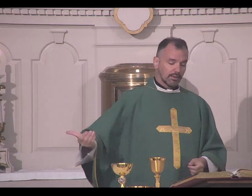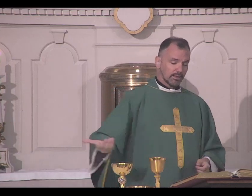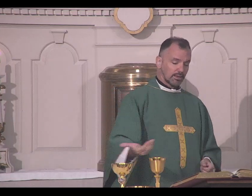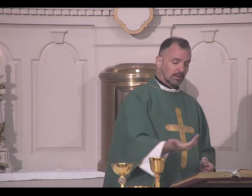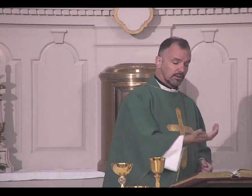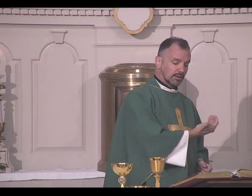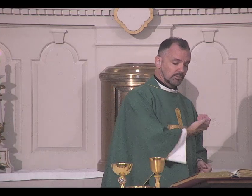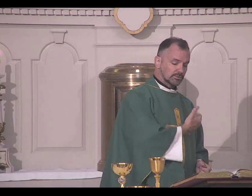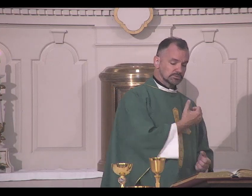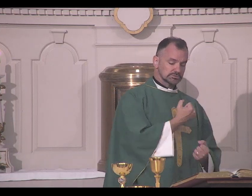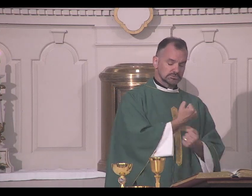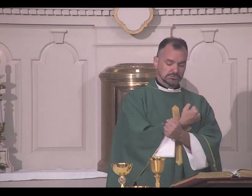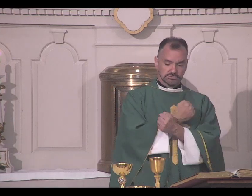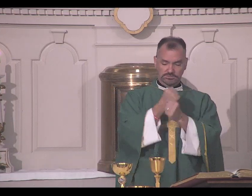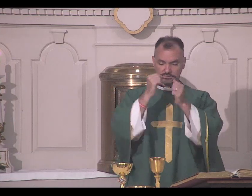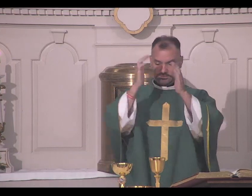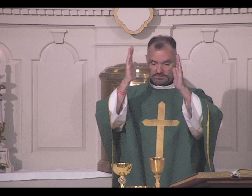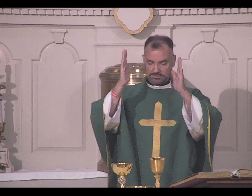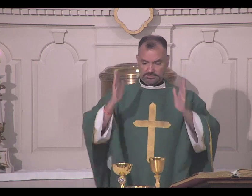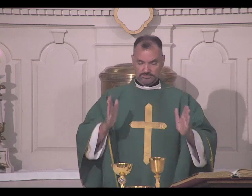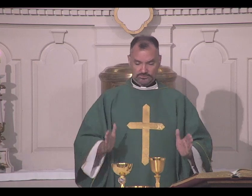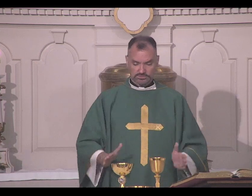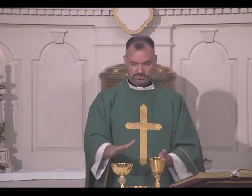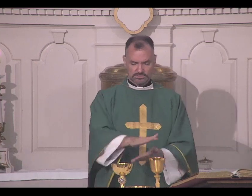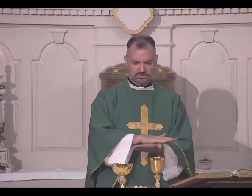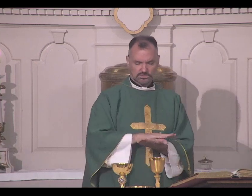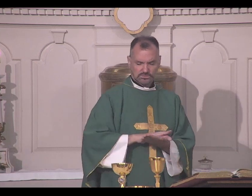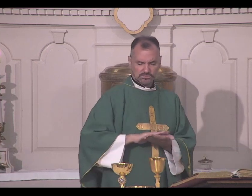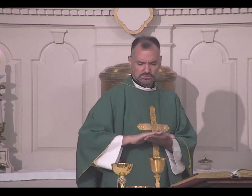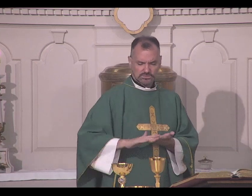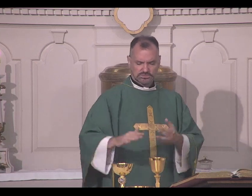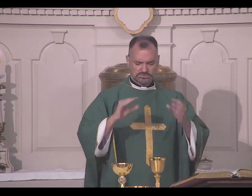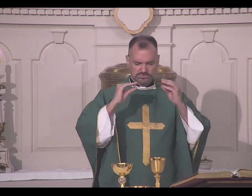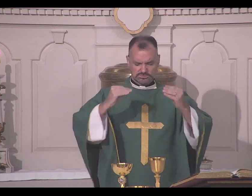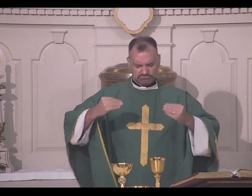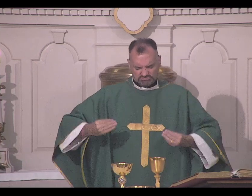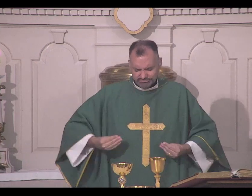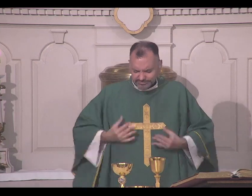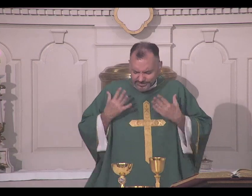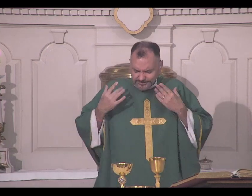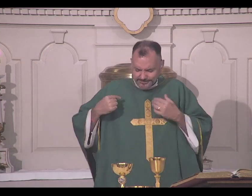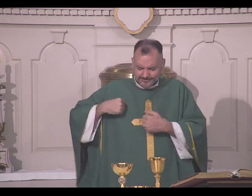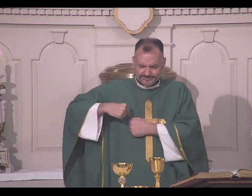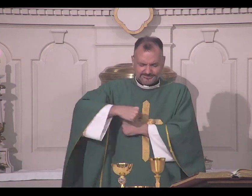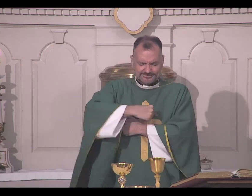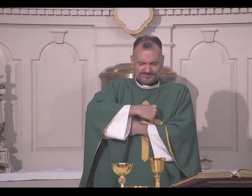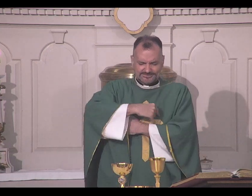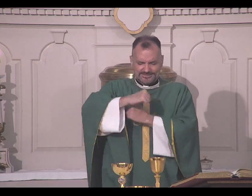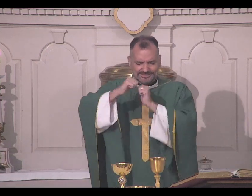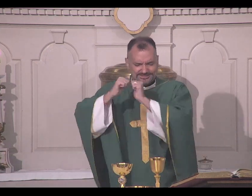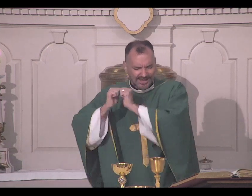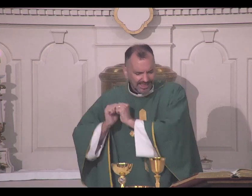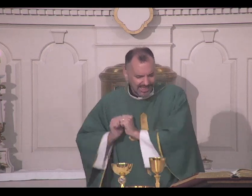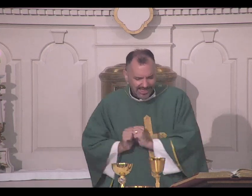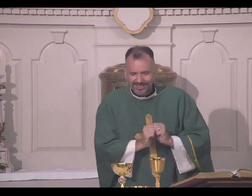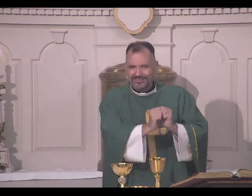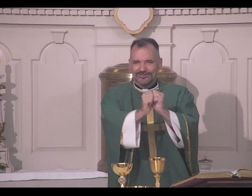At the Savior's command, informed by divine teaching, we dare to say,